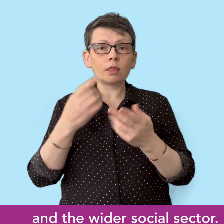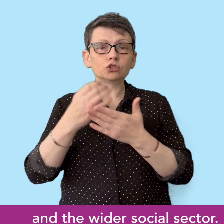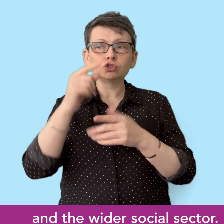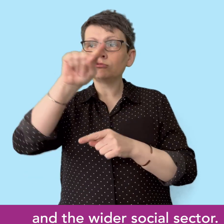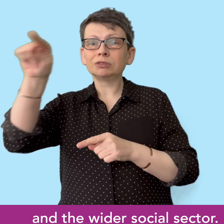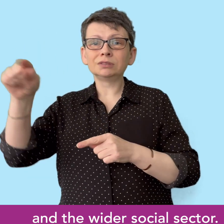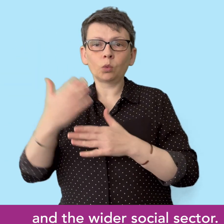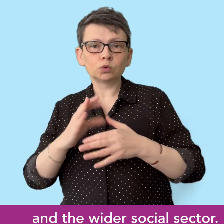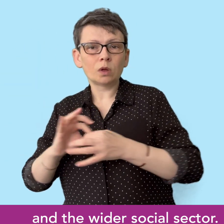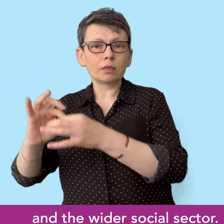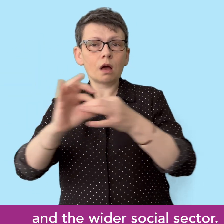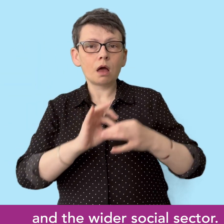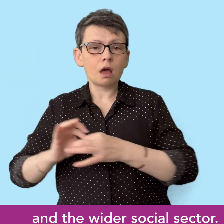and the wider social sector.